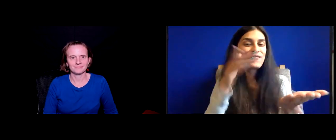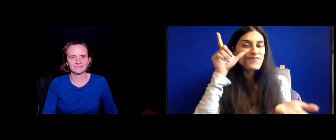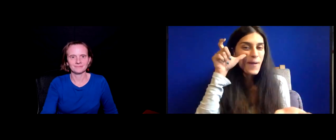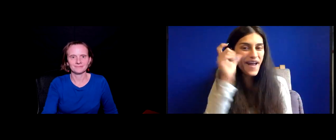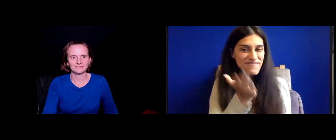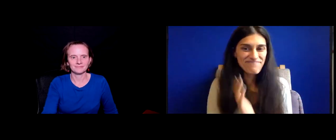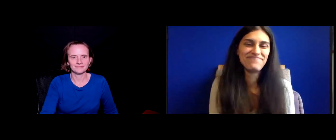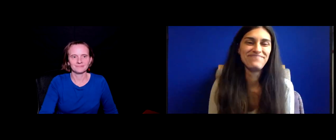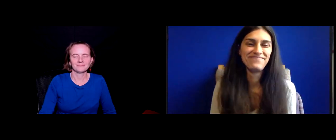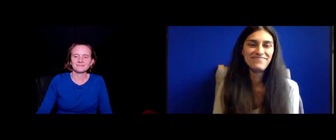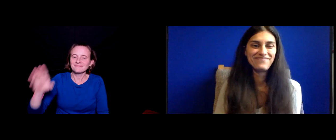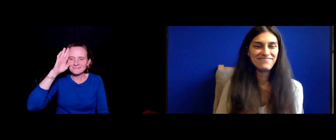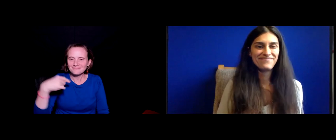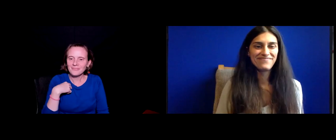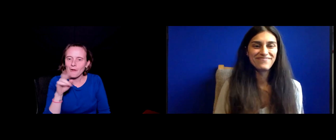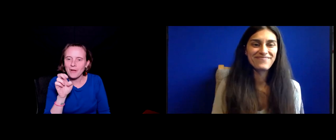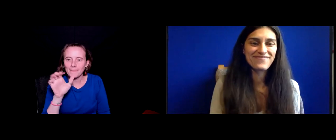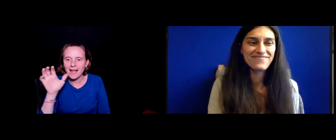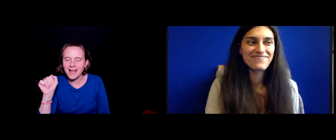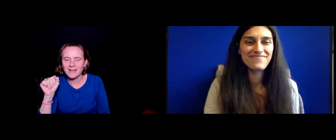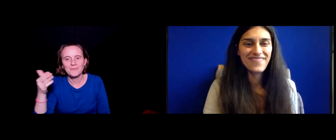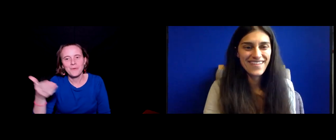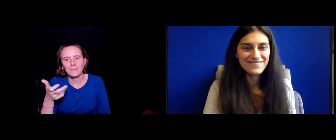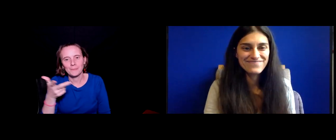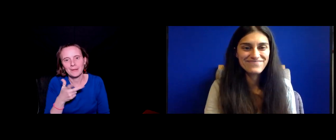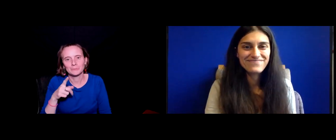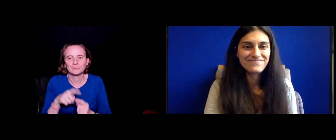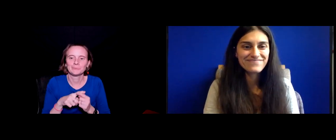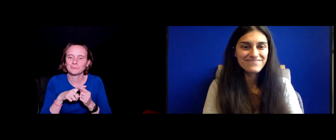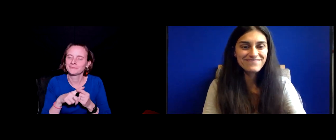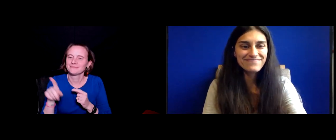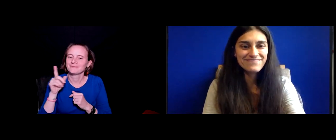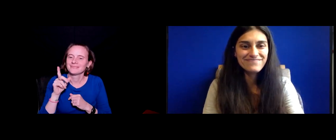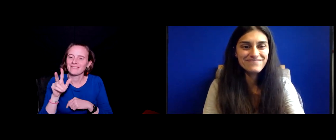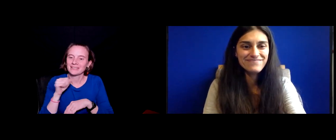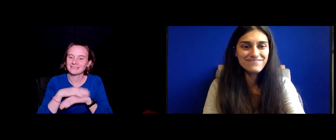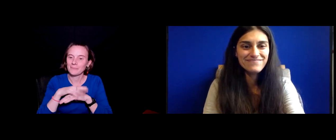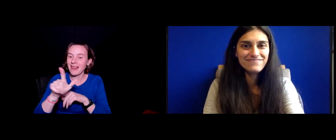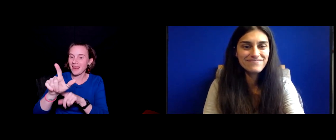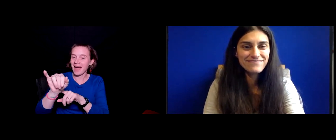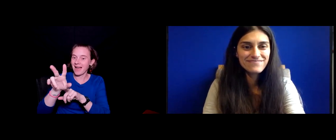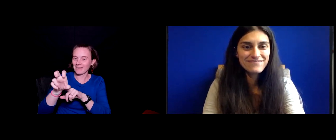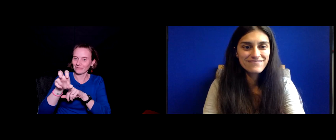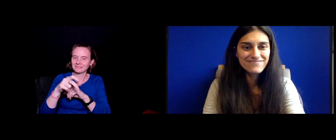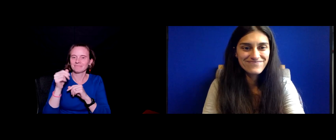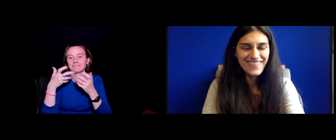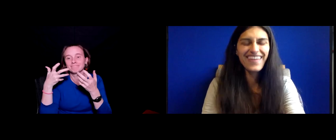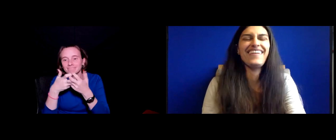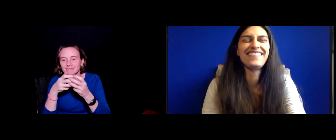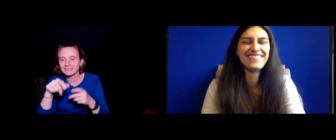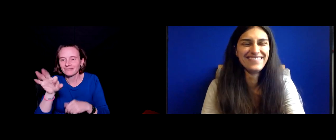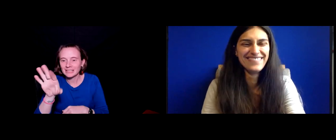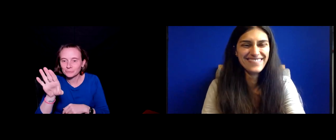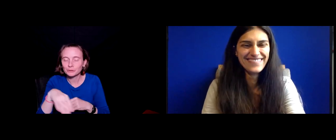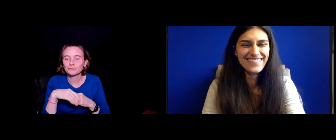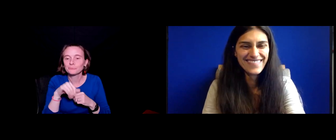I'm Laura, and this is Rebecca with me. Good evening, I am Rebecca. Again, welcome back to the DVAS table